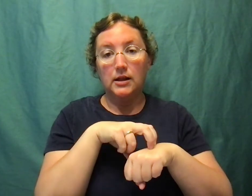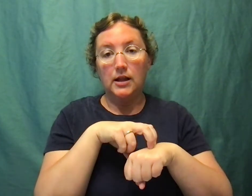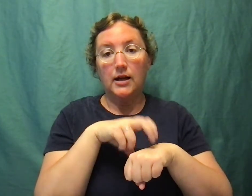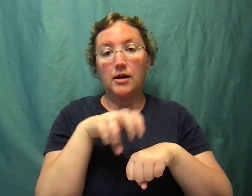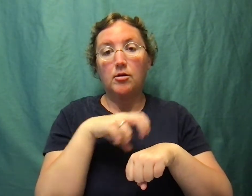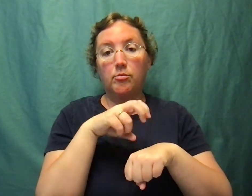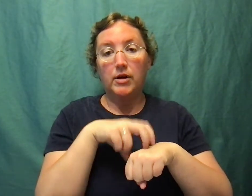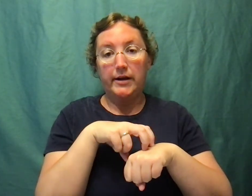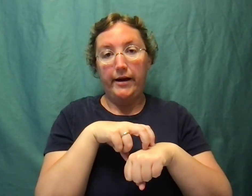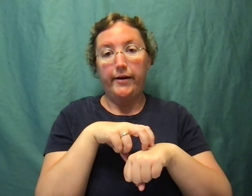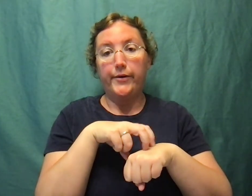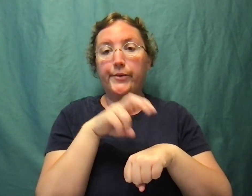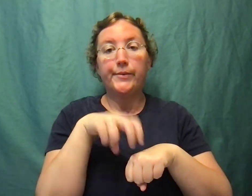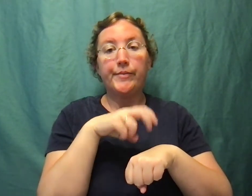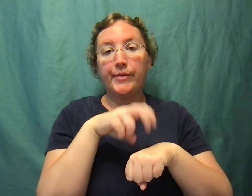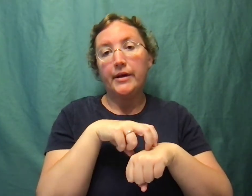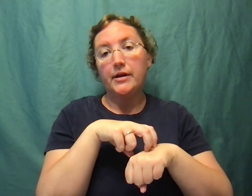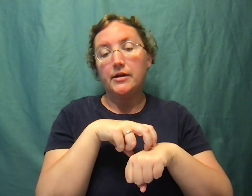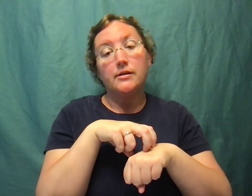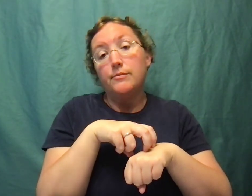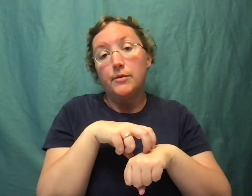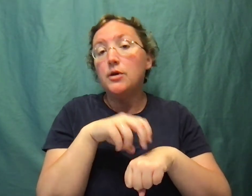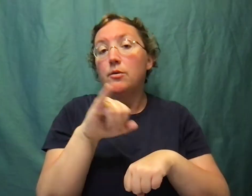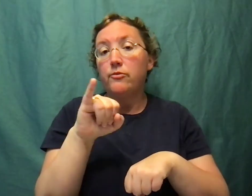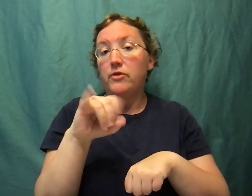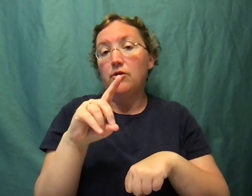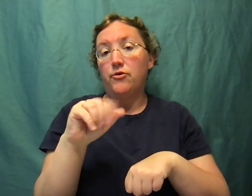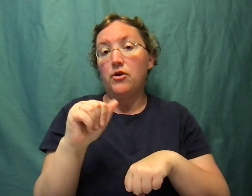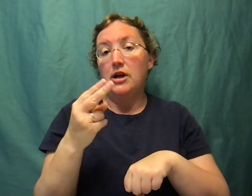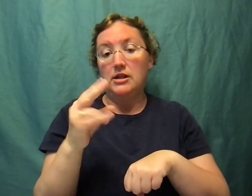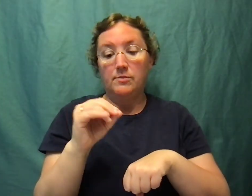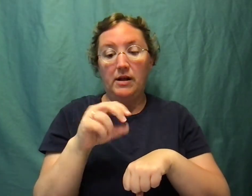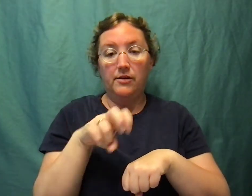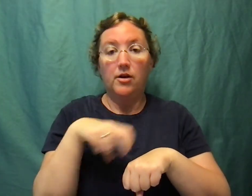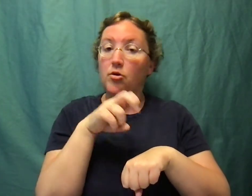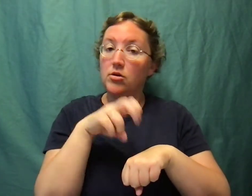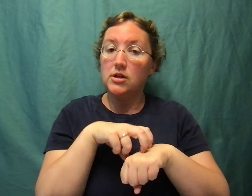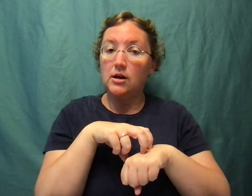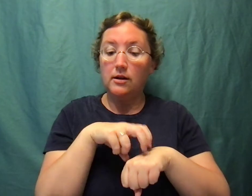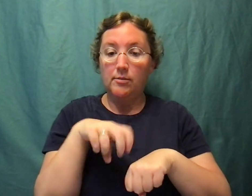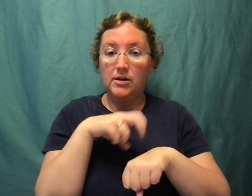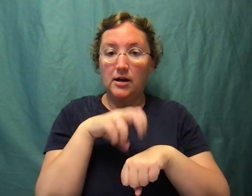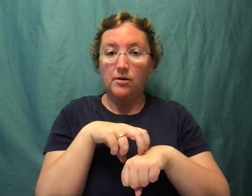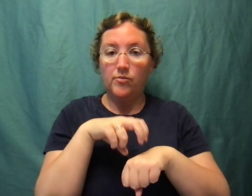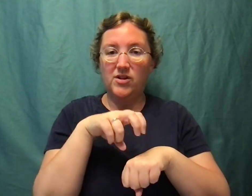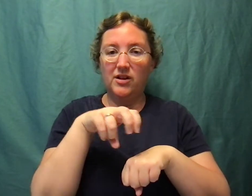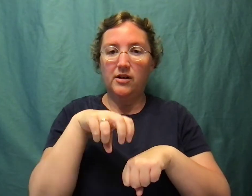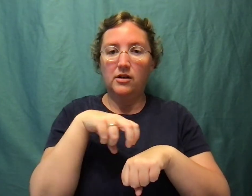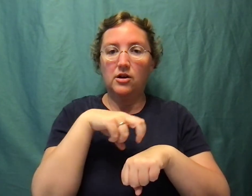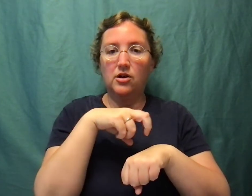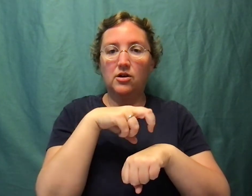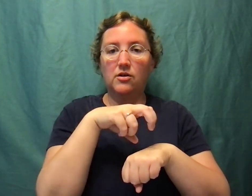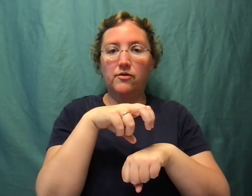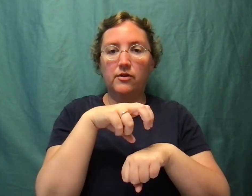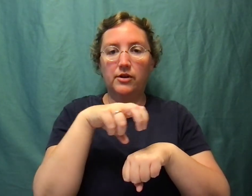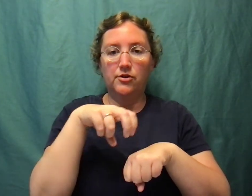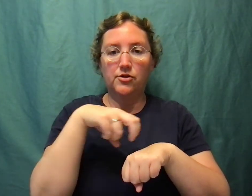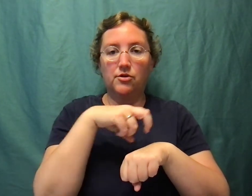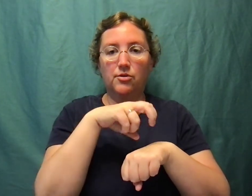like potato. You can feel free and spell it though, or sign it like potato with a little curve, little circle around